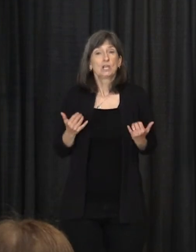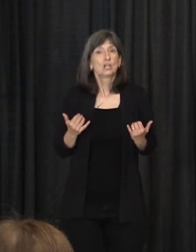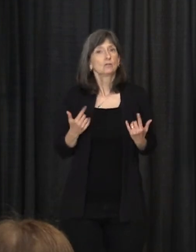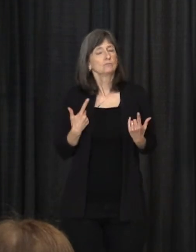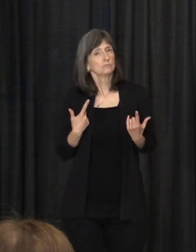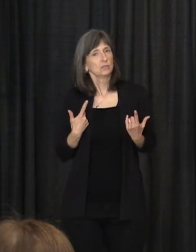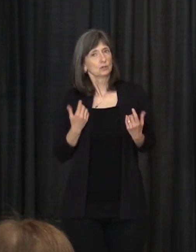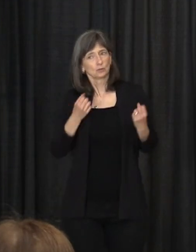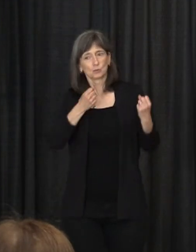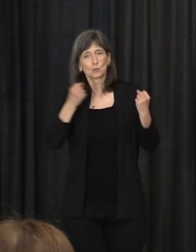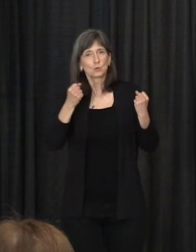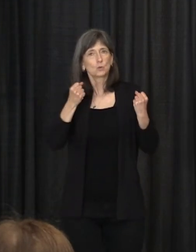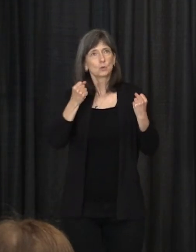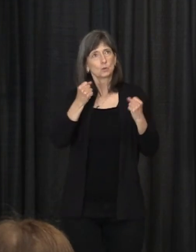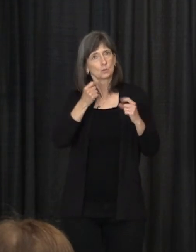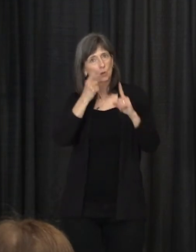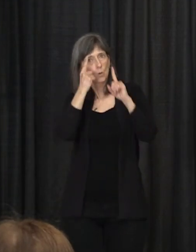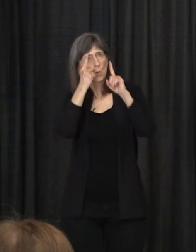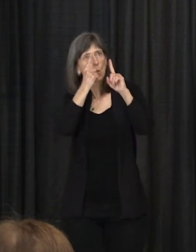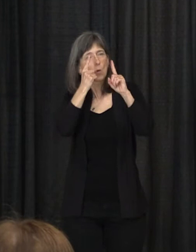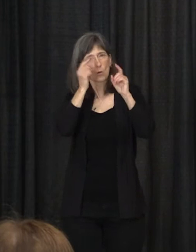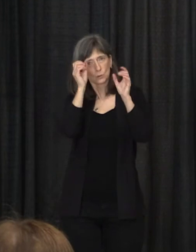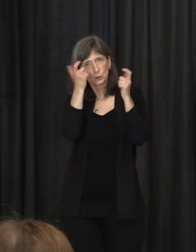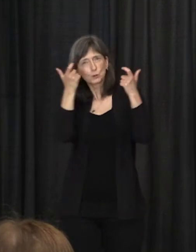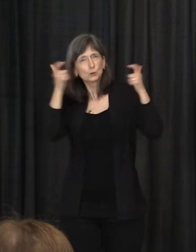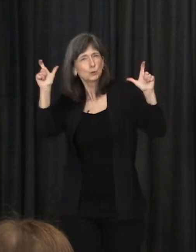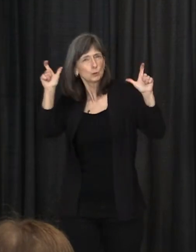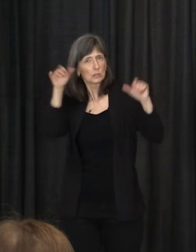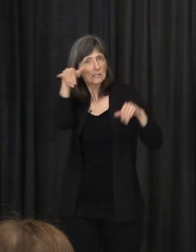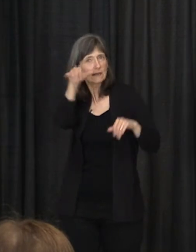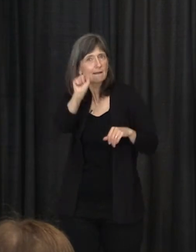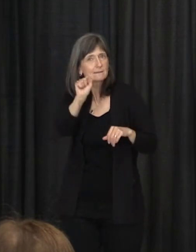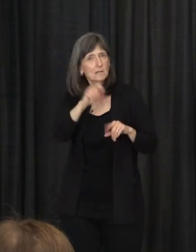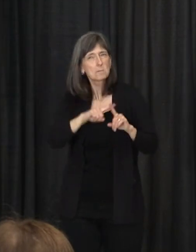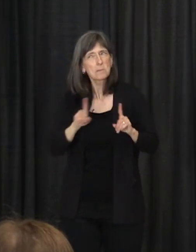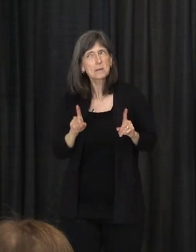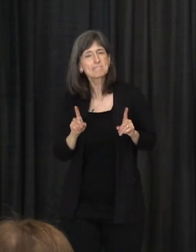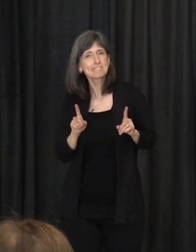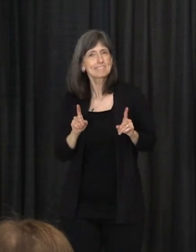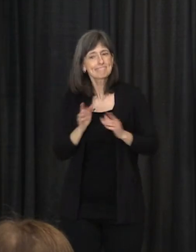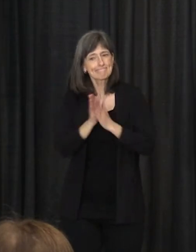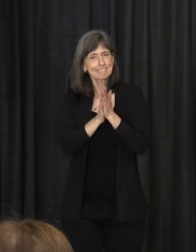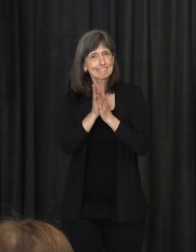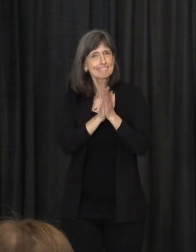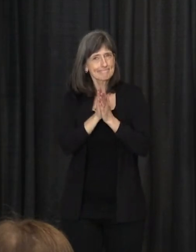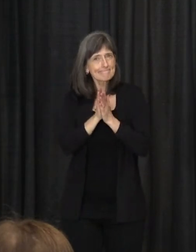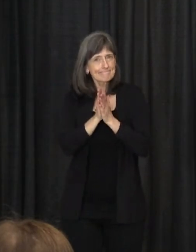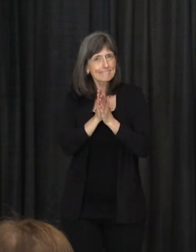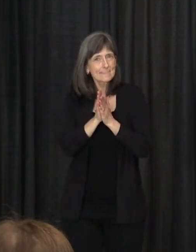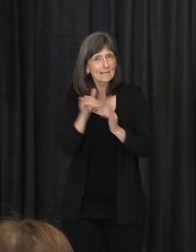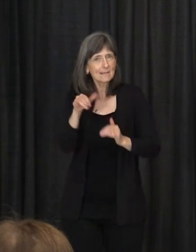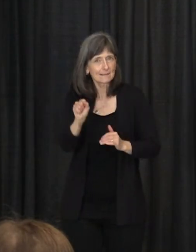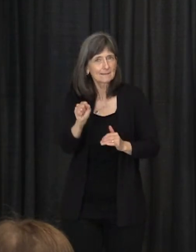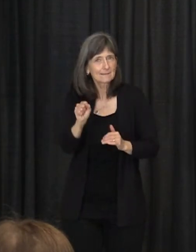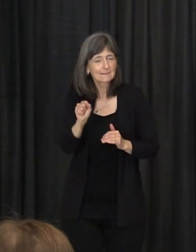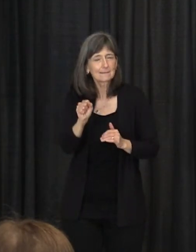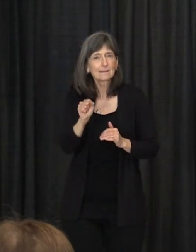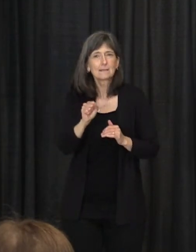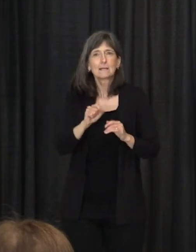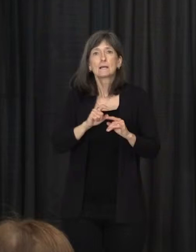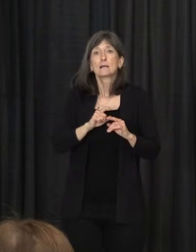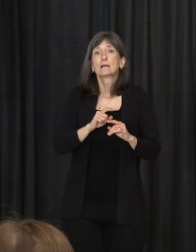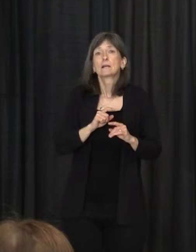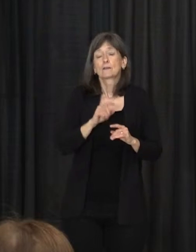ambitious. It is moving the mark in terms of the Furey government's